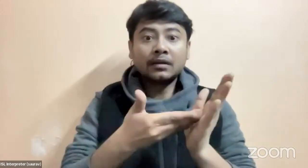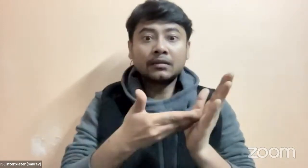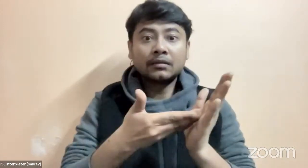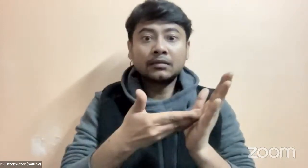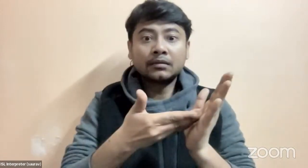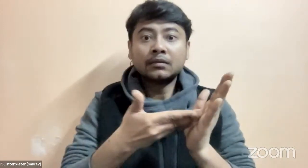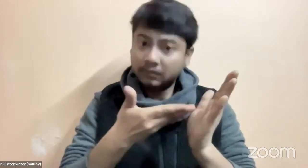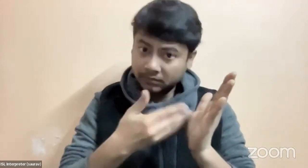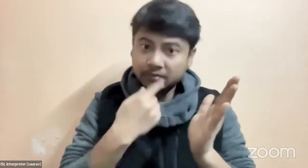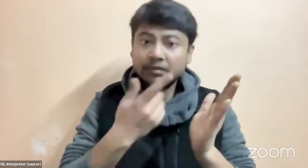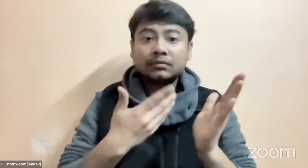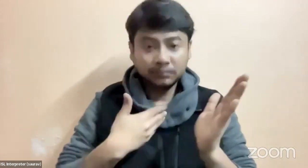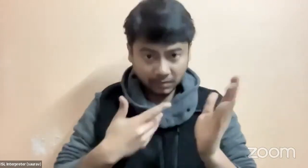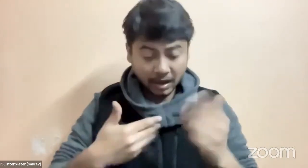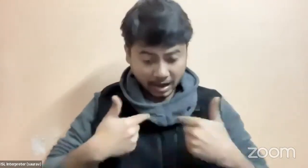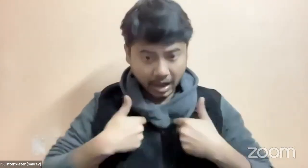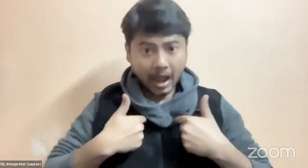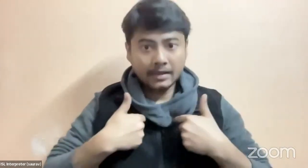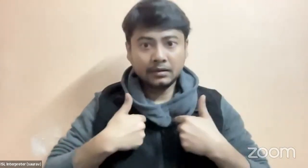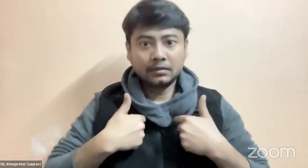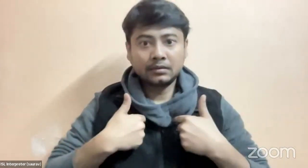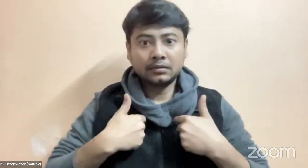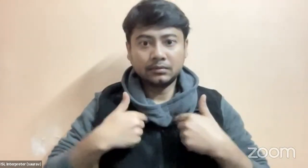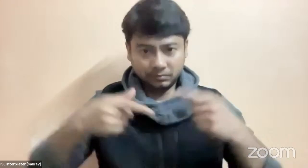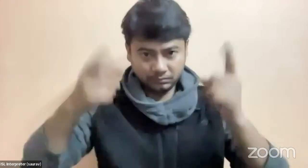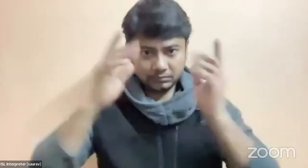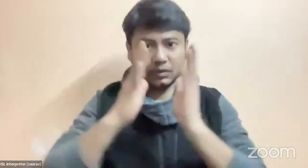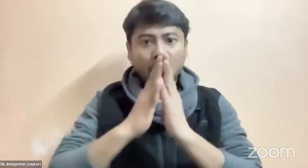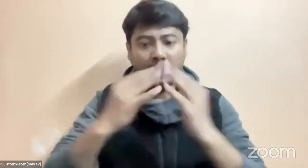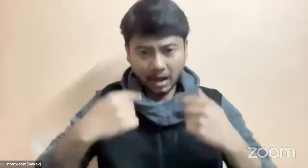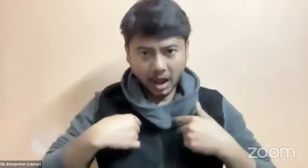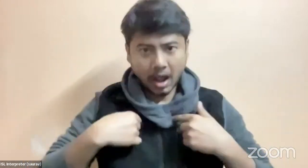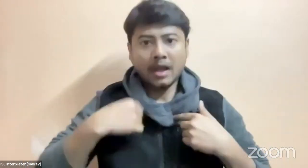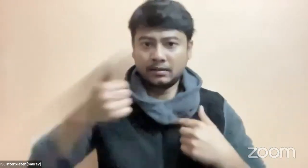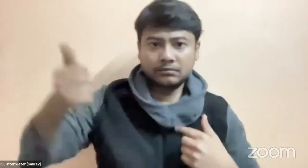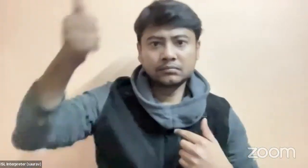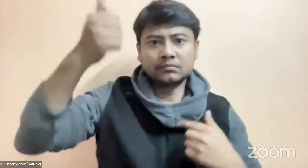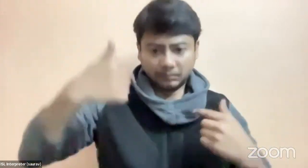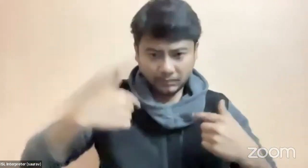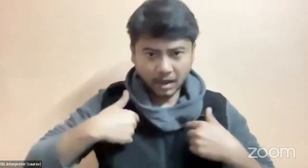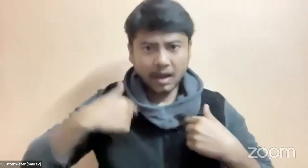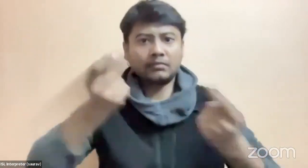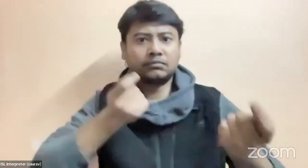of Godhead. I am the supreme Lord. I am the supreme Lord. Everything is coming from me.